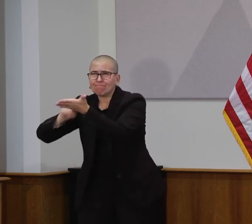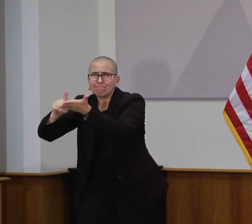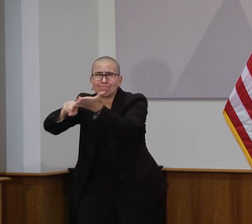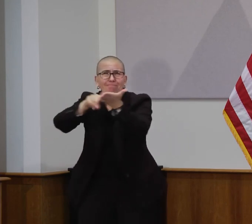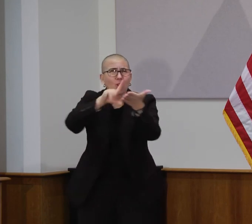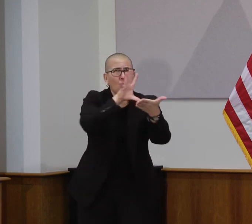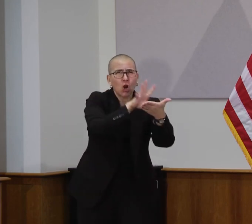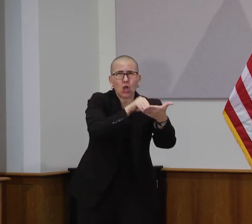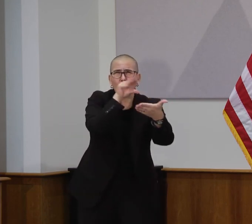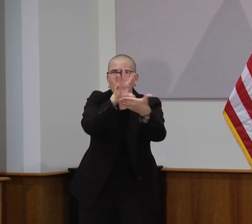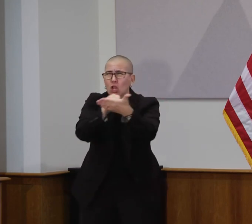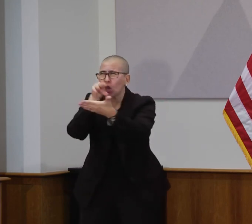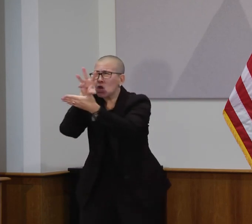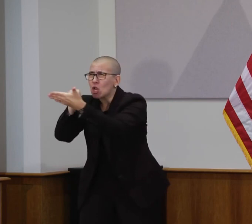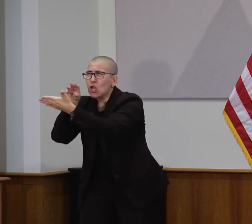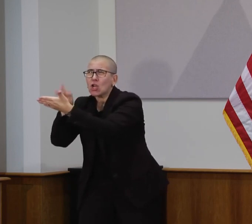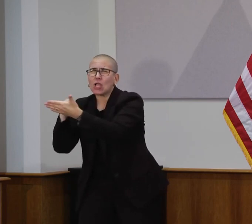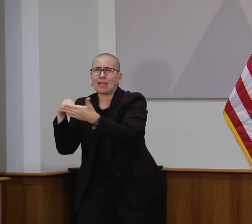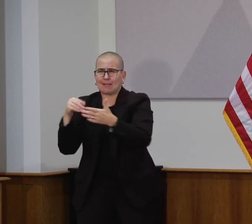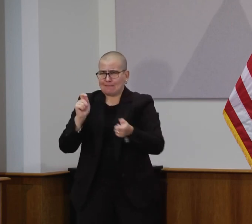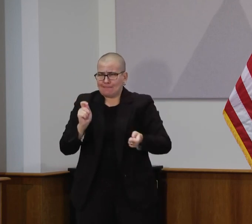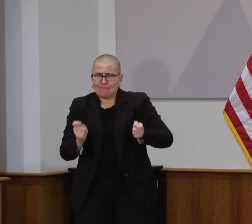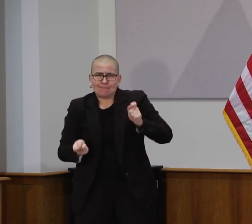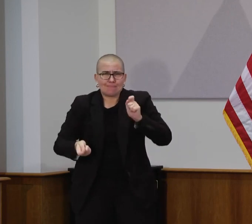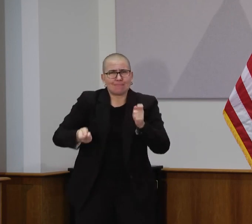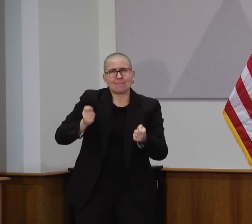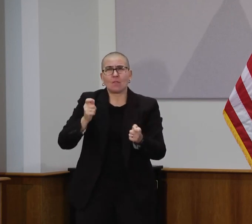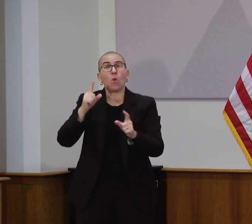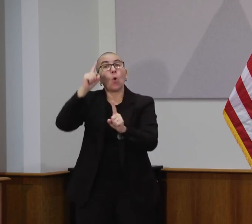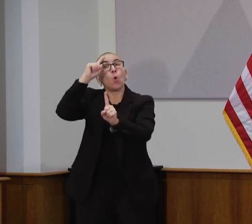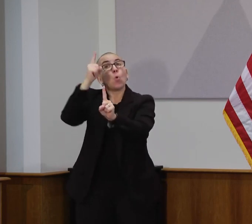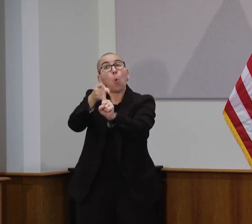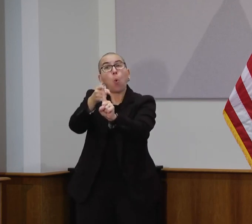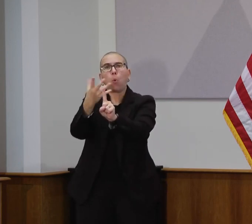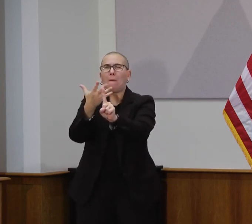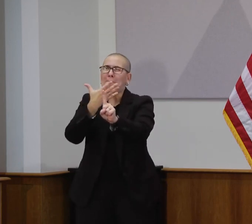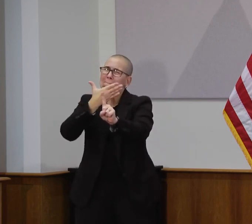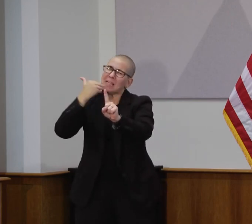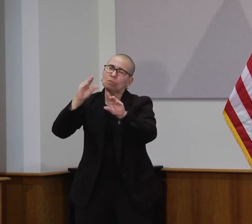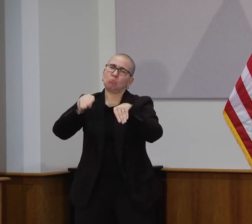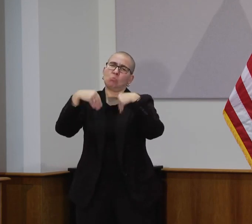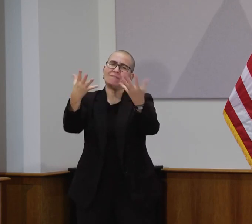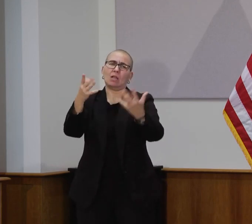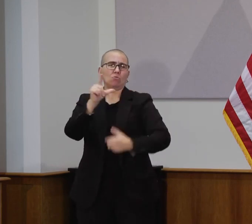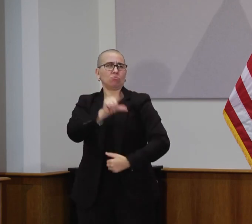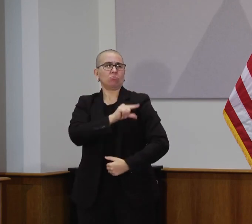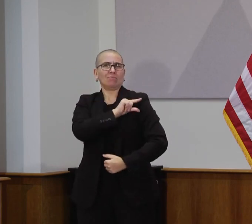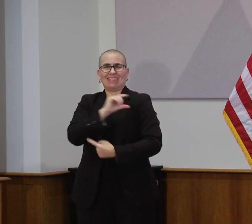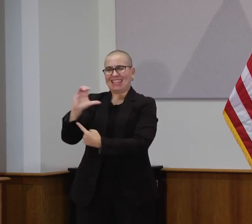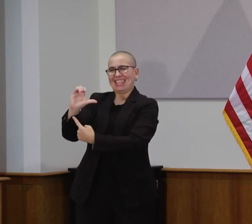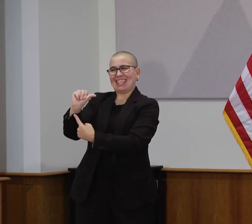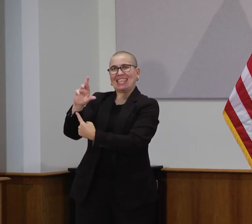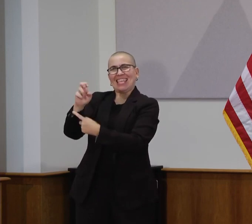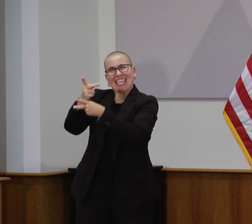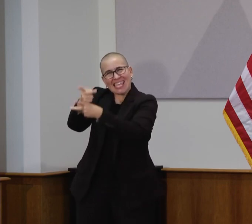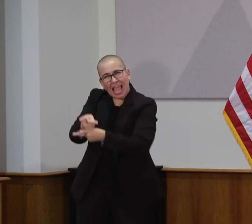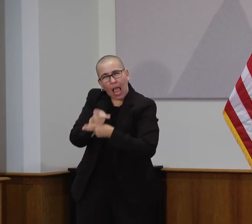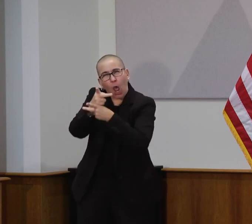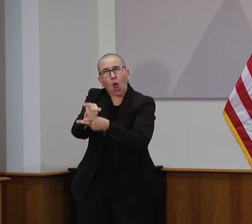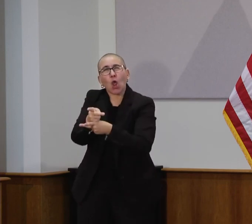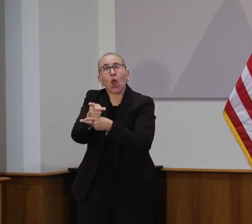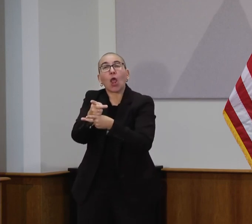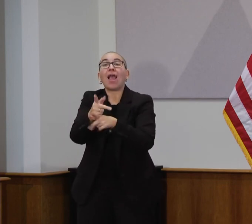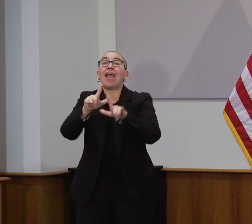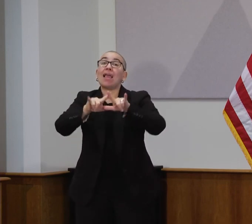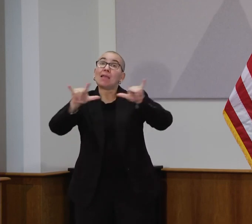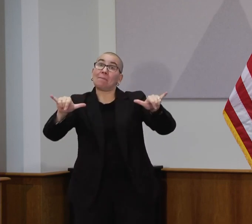remain flexible, always with the intention of providing the best quality care to avoiding deaths and avoiding hospitalizations for as many